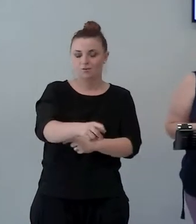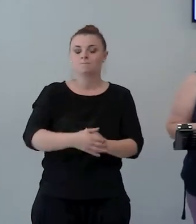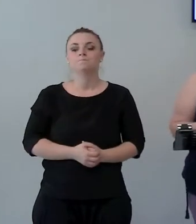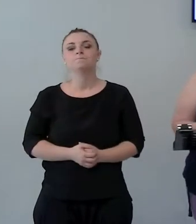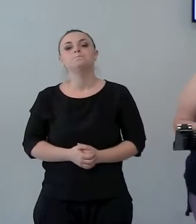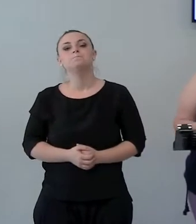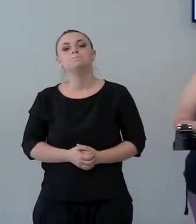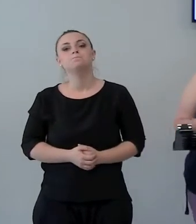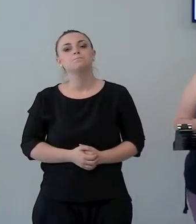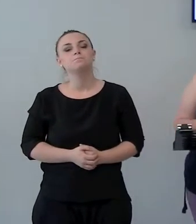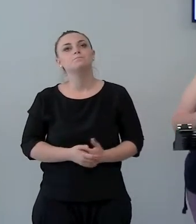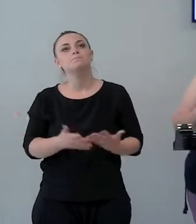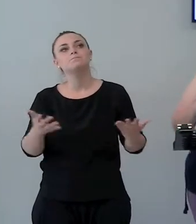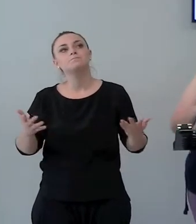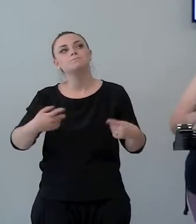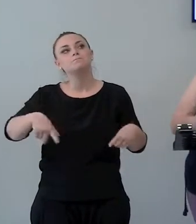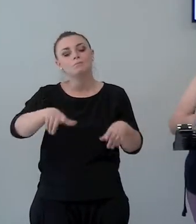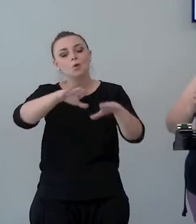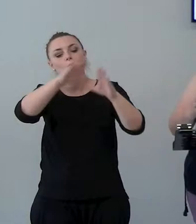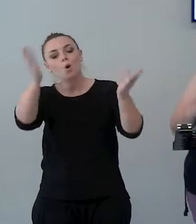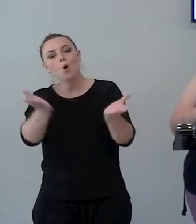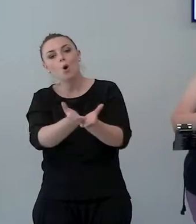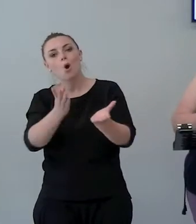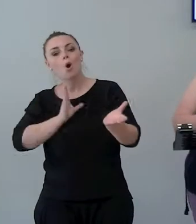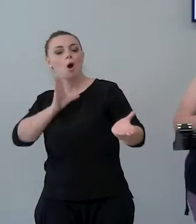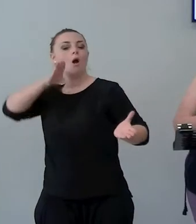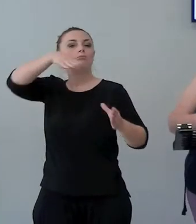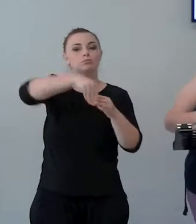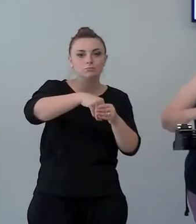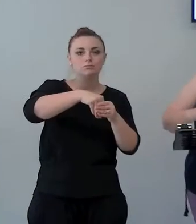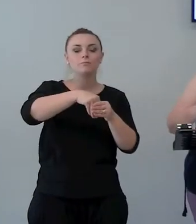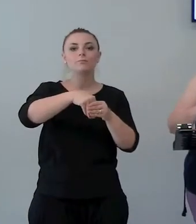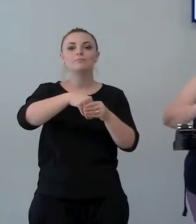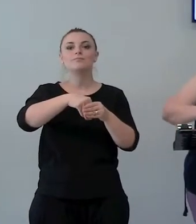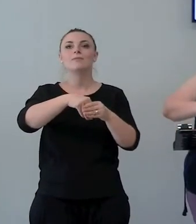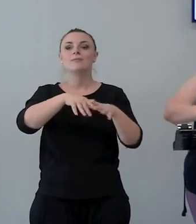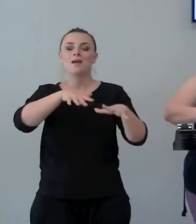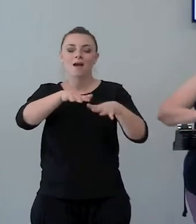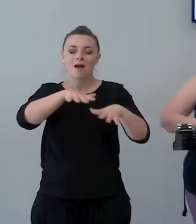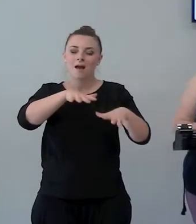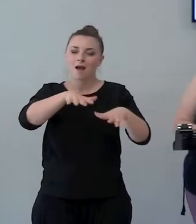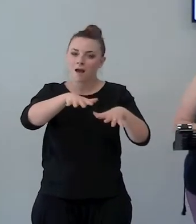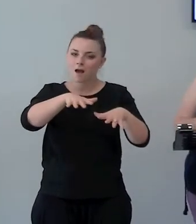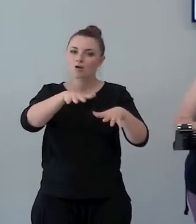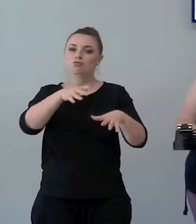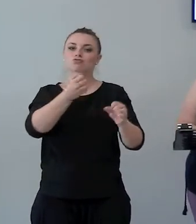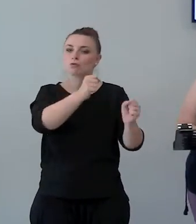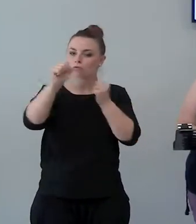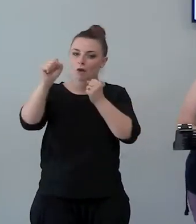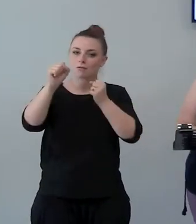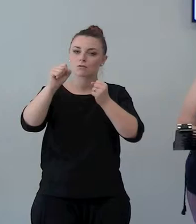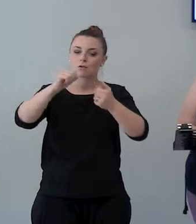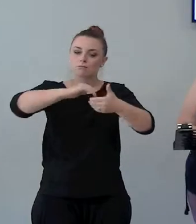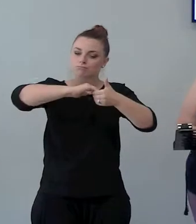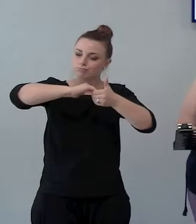un mondo dove il fare e il successo vanno mano nella mano. We live in a